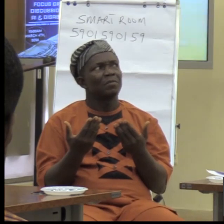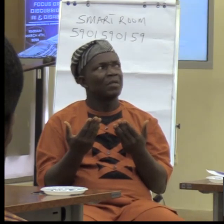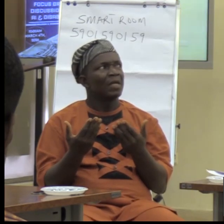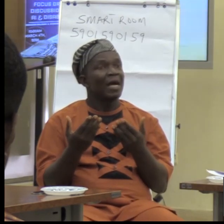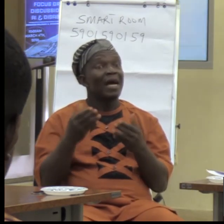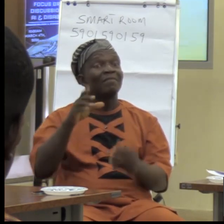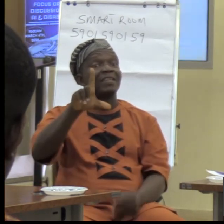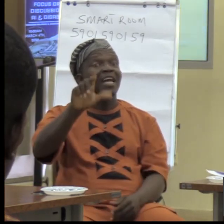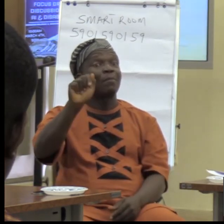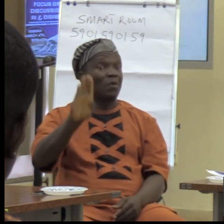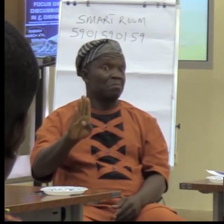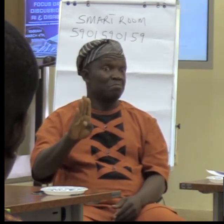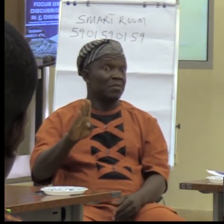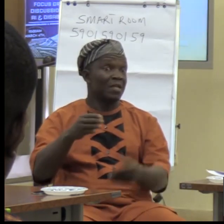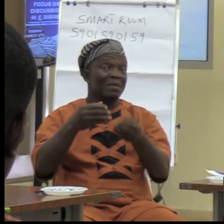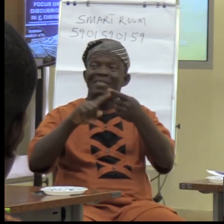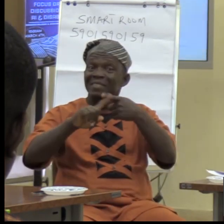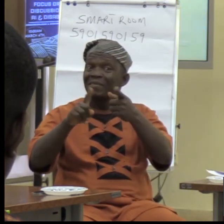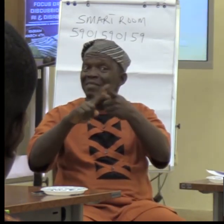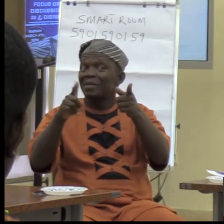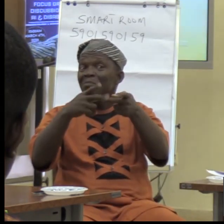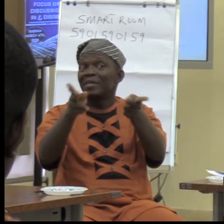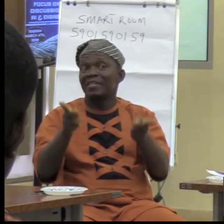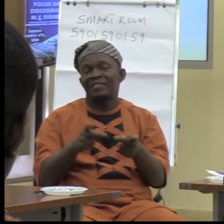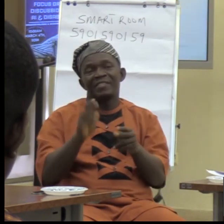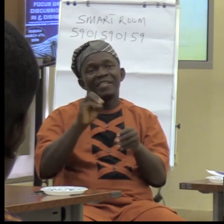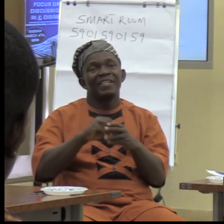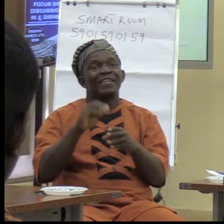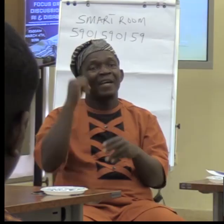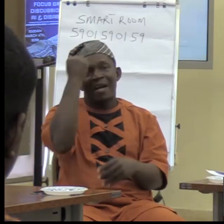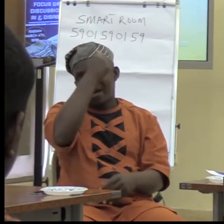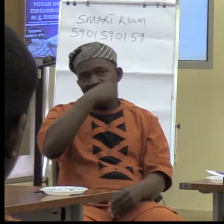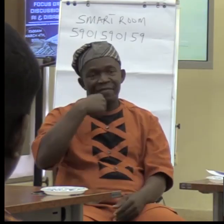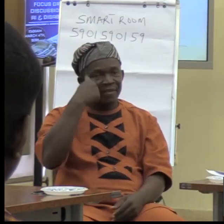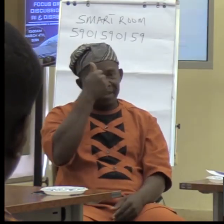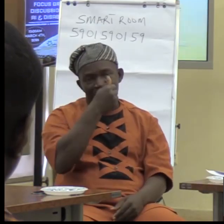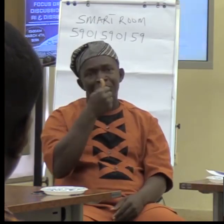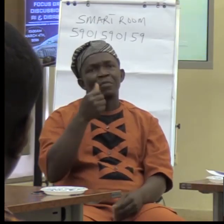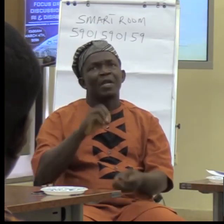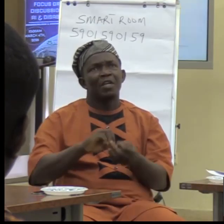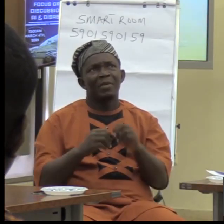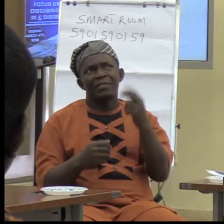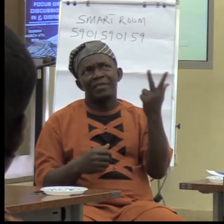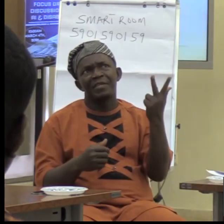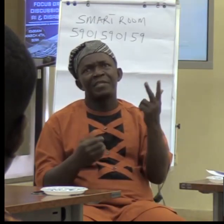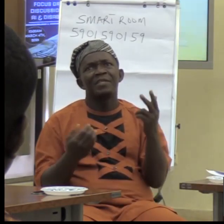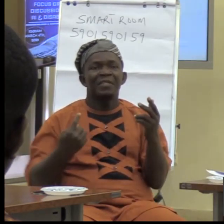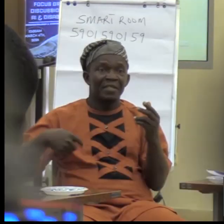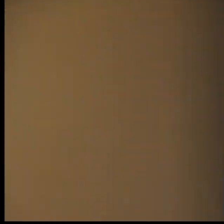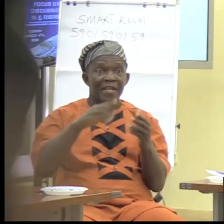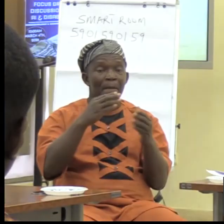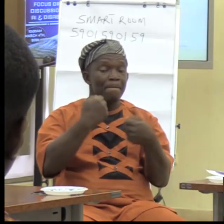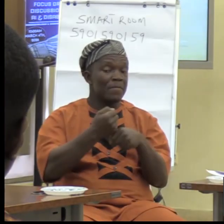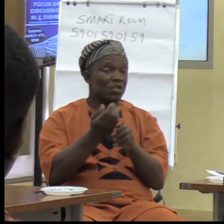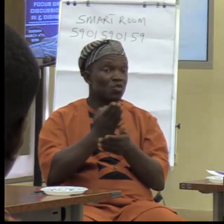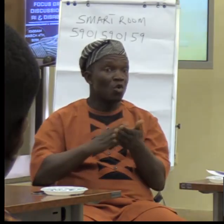over the number of countries in Africa. And then we also have a policy strand, which tries to